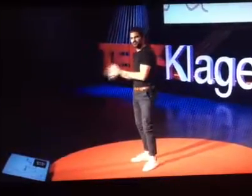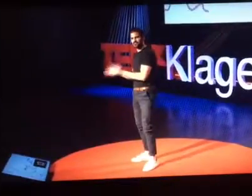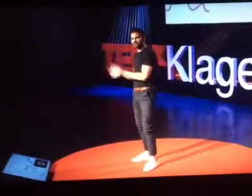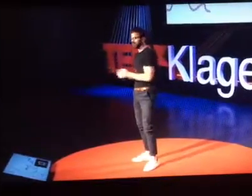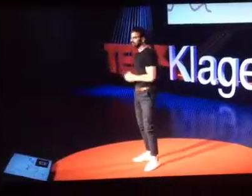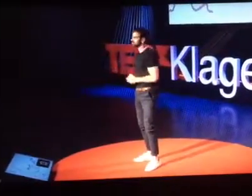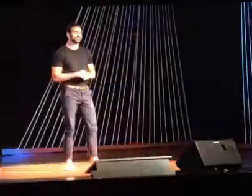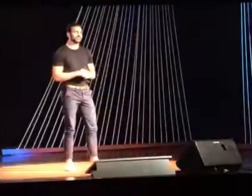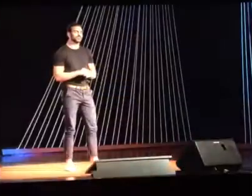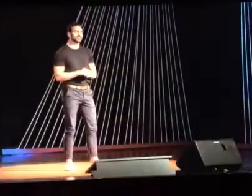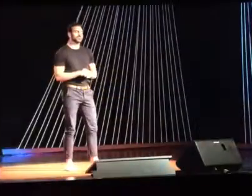chatting.